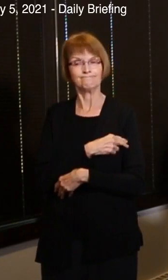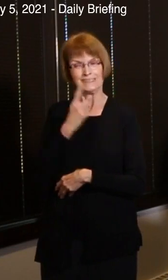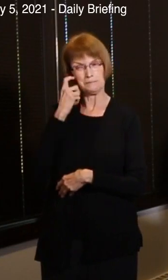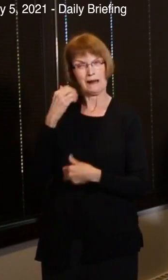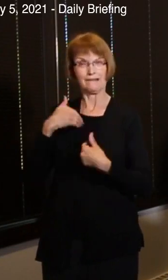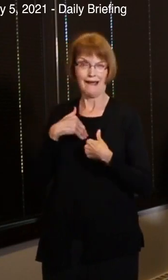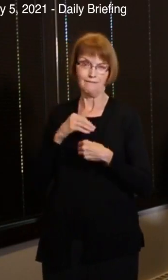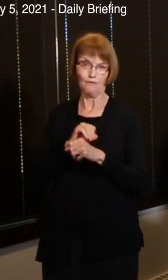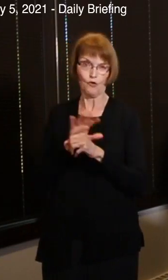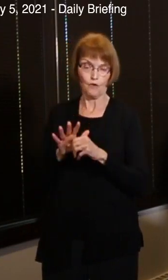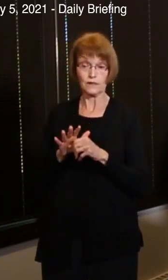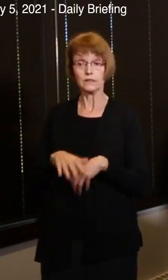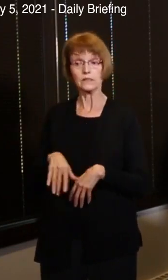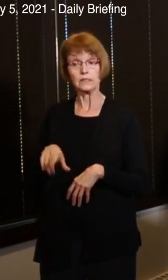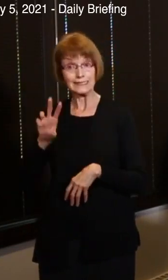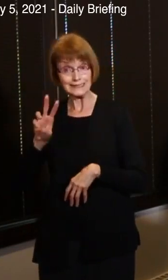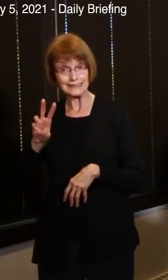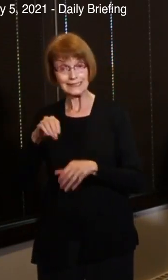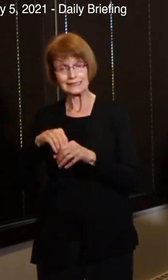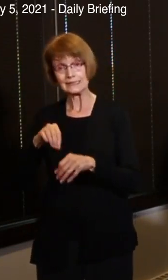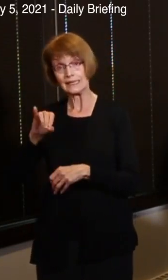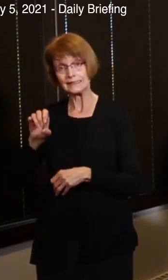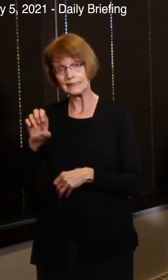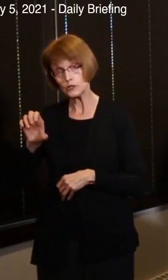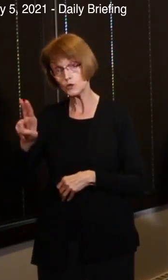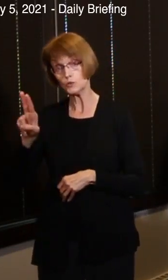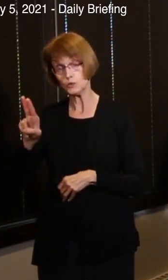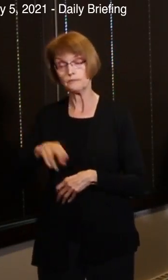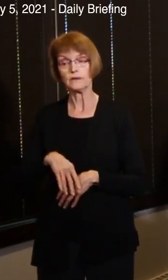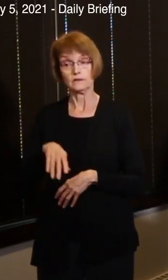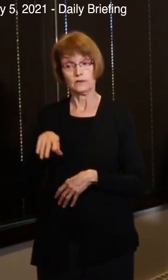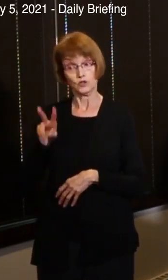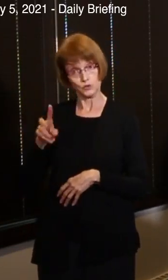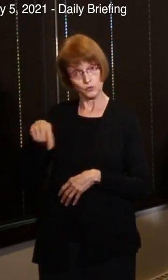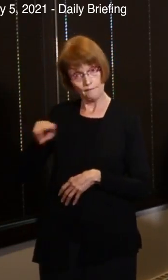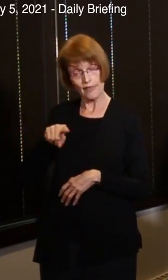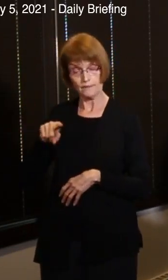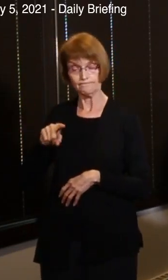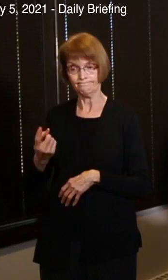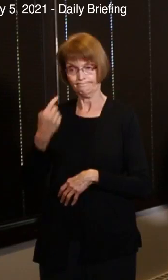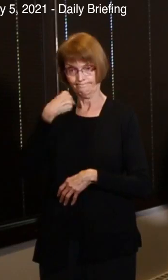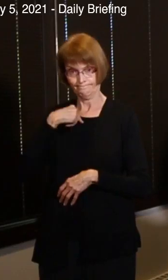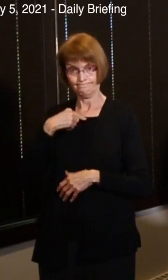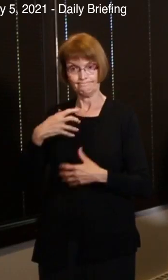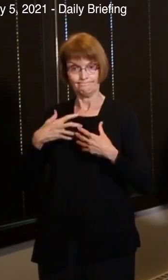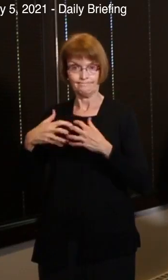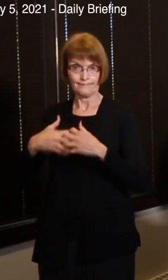have COVID, 6 in our intensive care units, and 2 on ventilators.